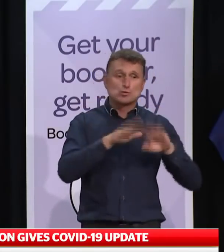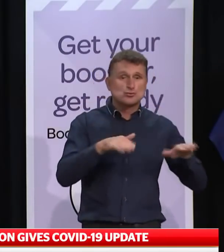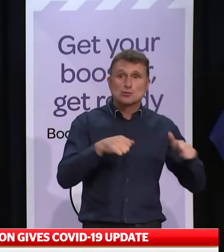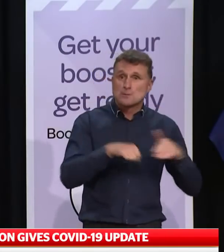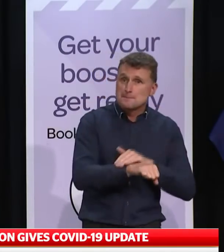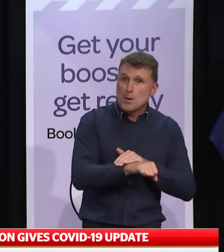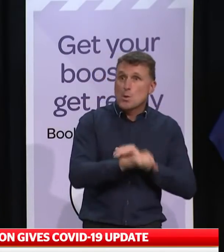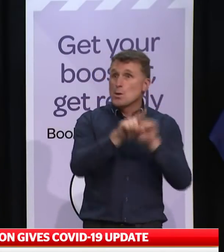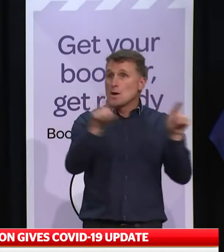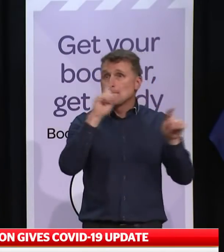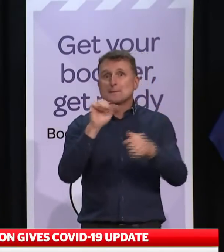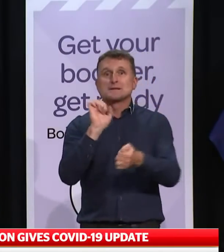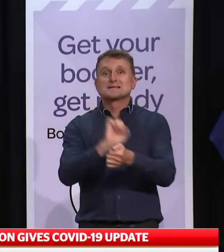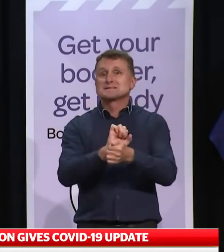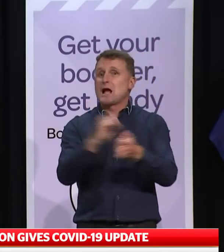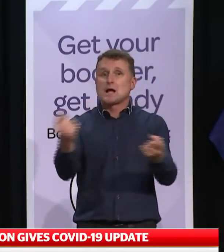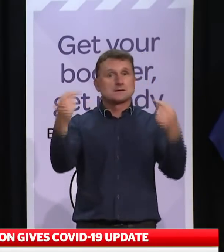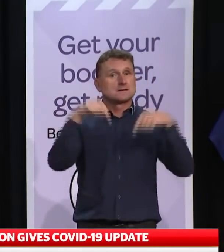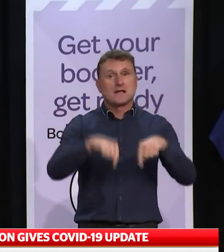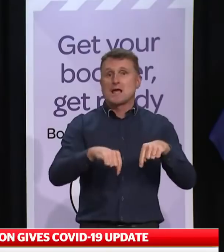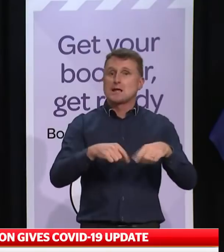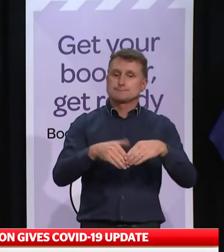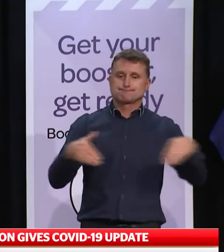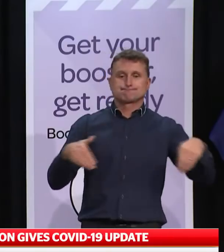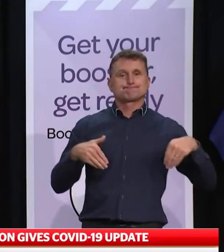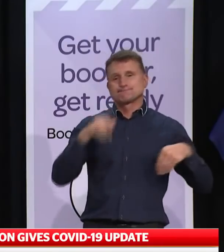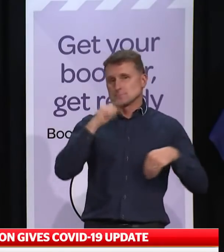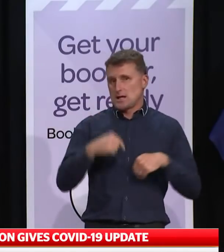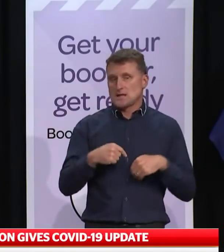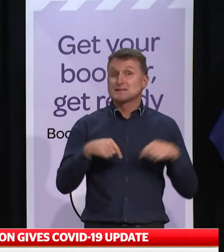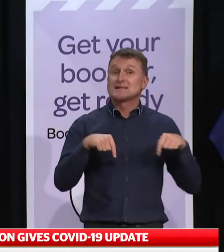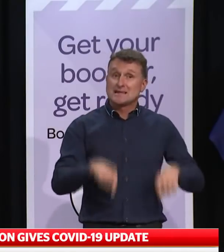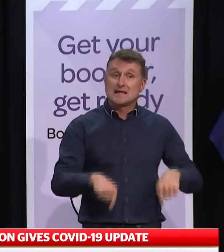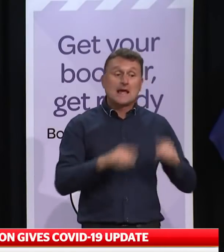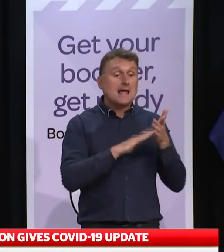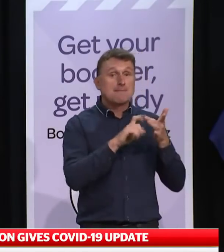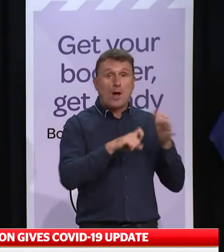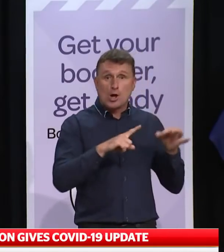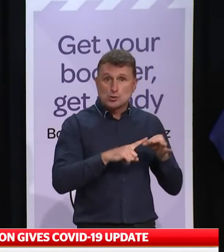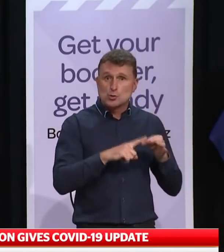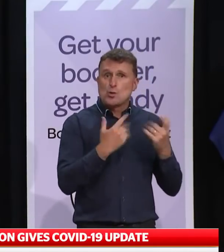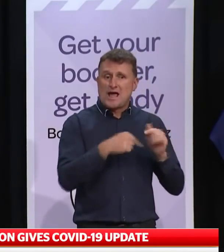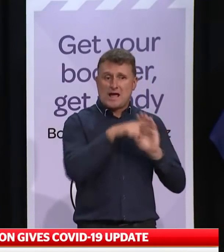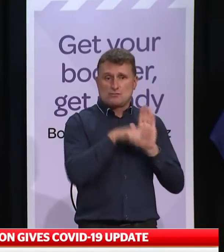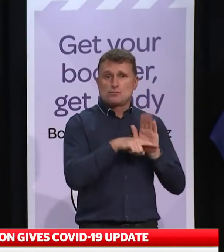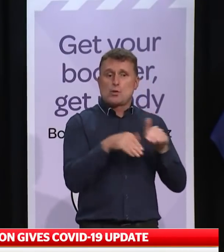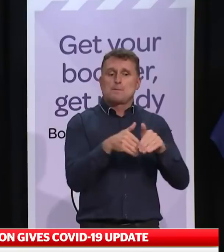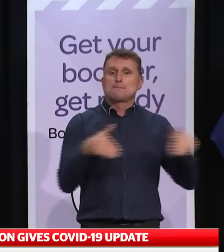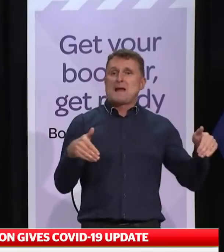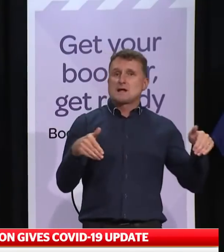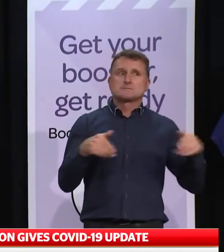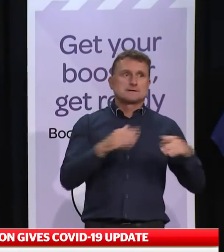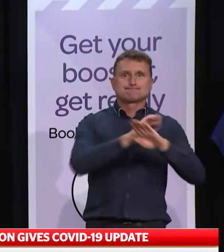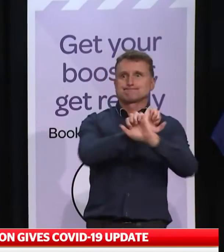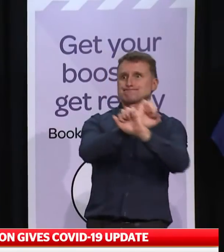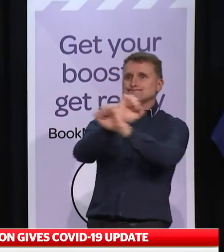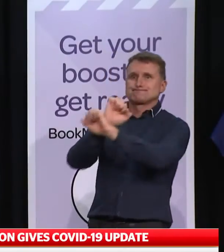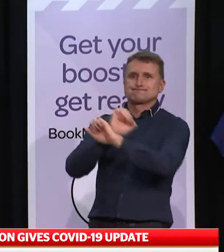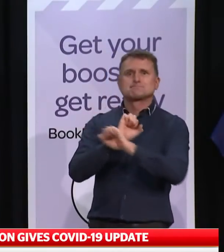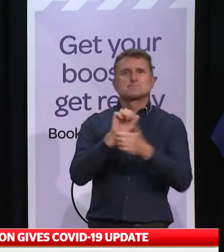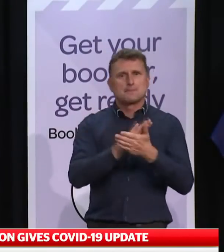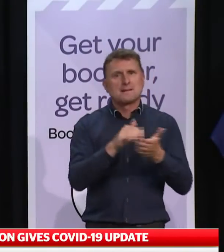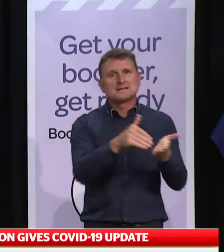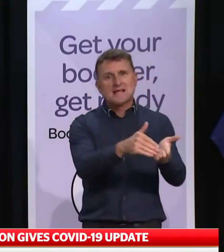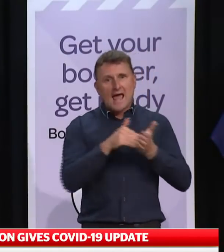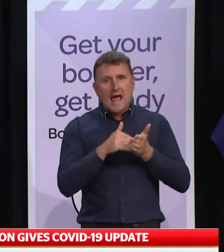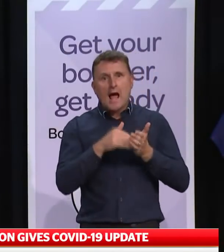tough. We've had our MIQ process in place for a very good reason. It has supported our public health response. It has avoided a